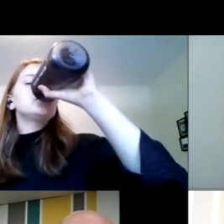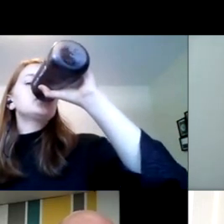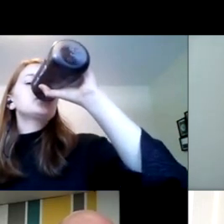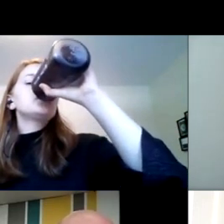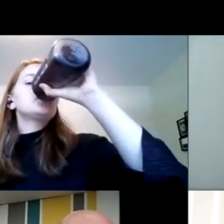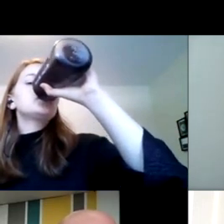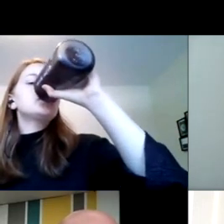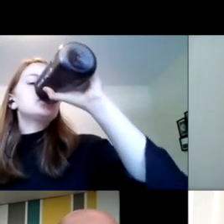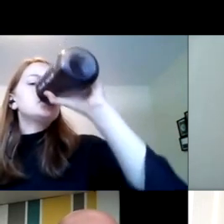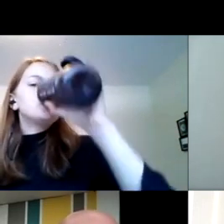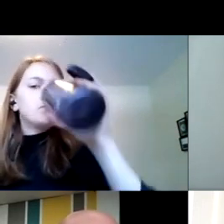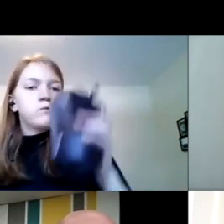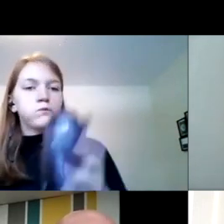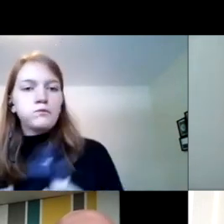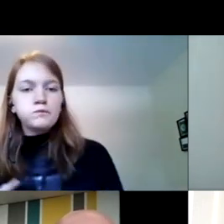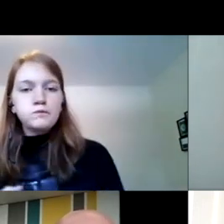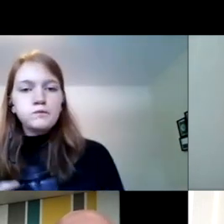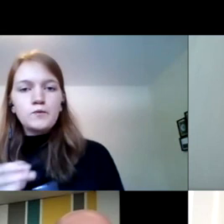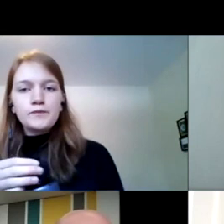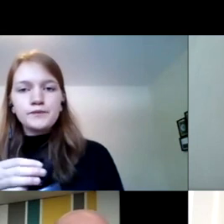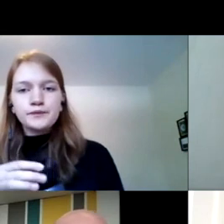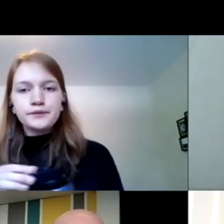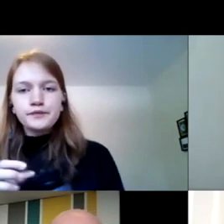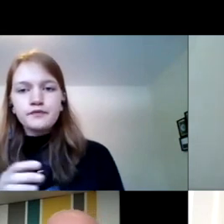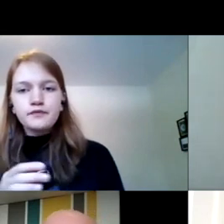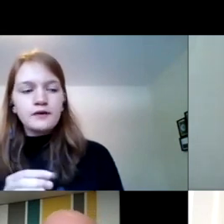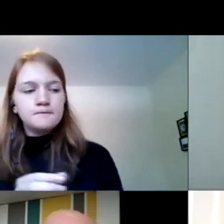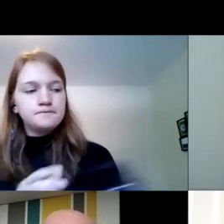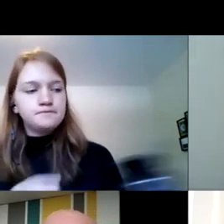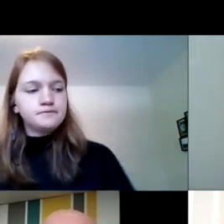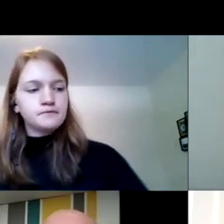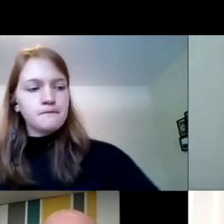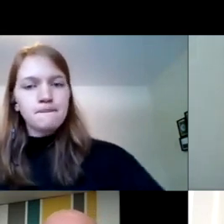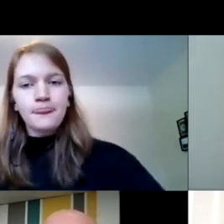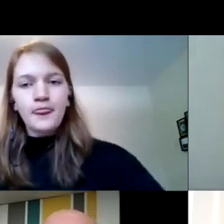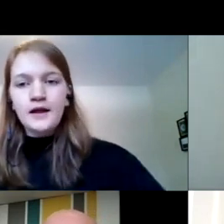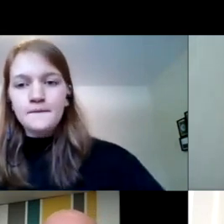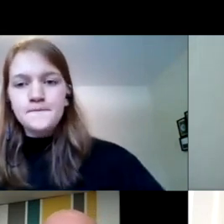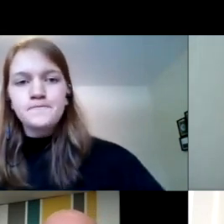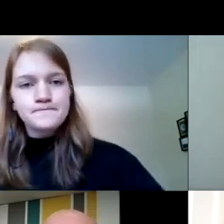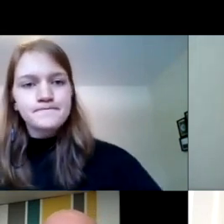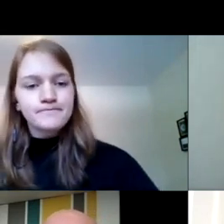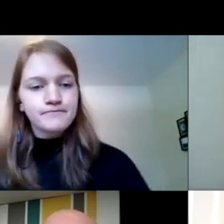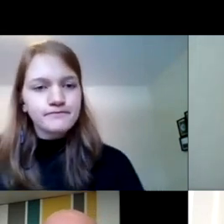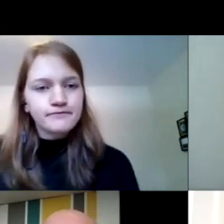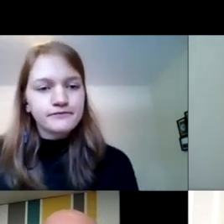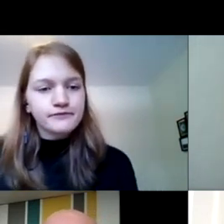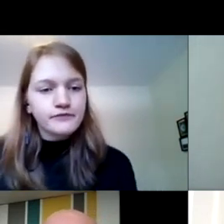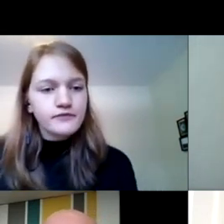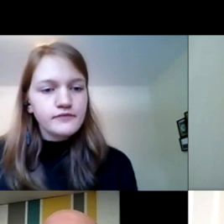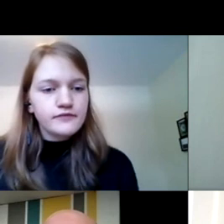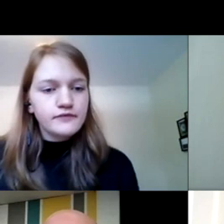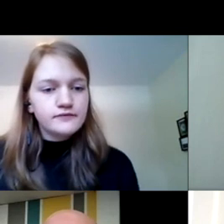is one of the most important things that this city is going to do in an ongoing constructive manner. Thank you.